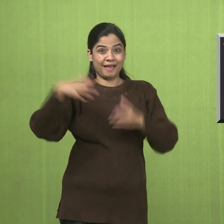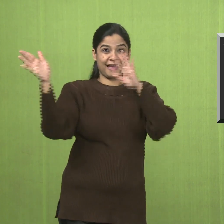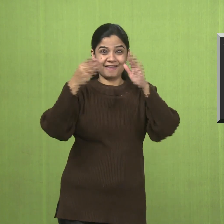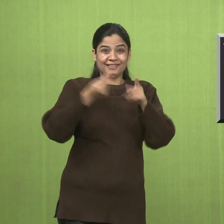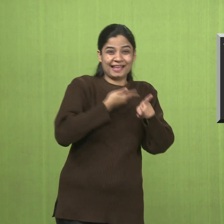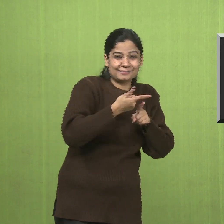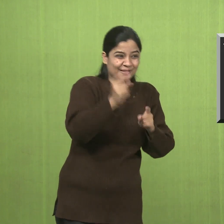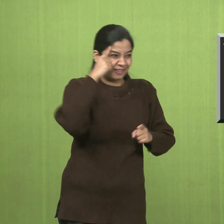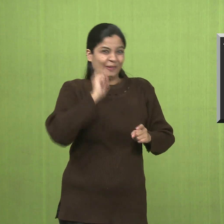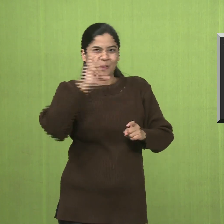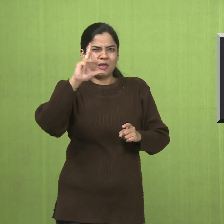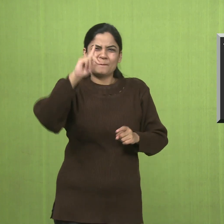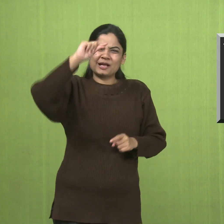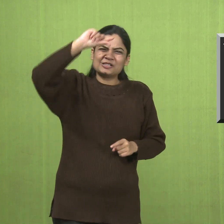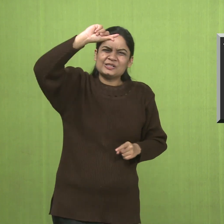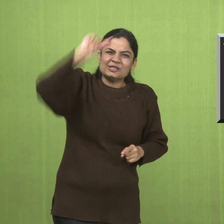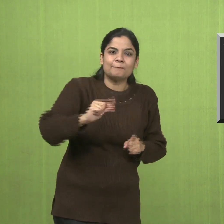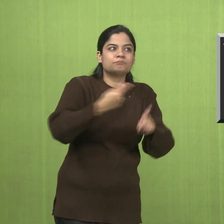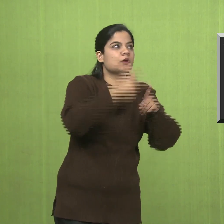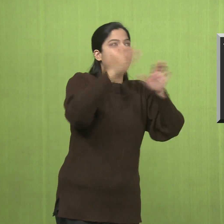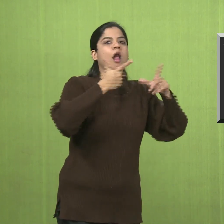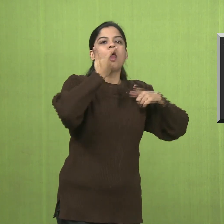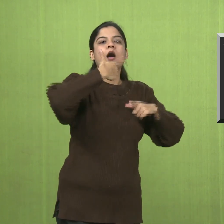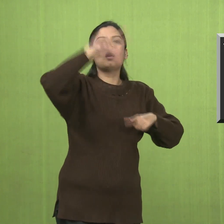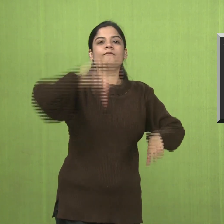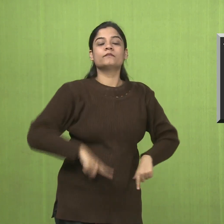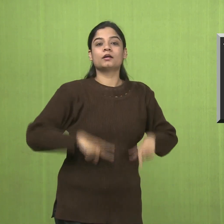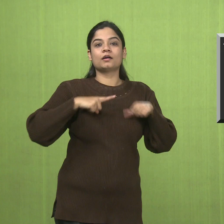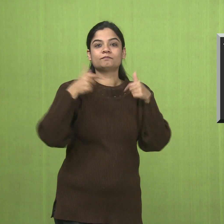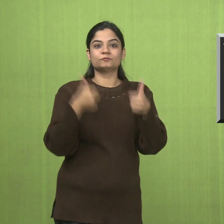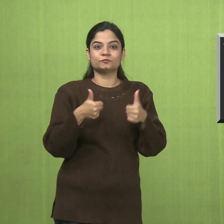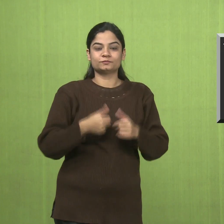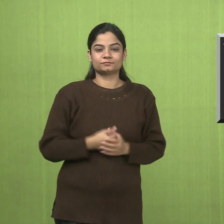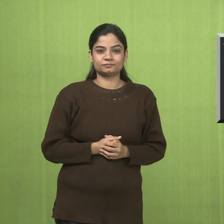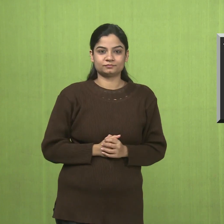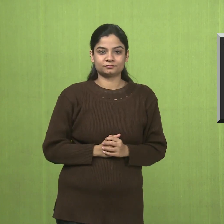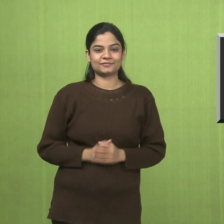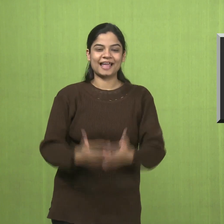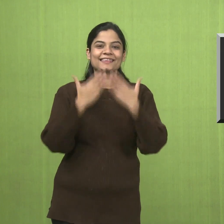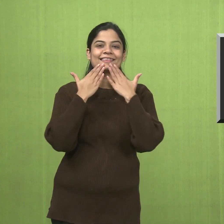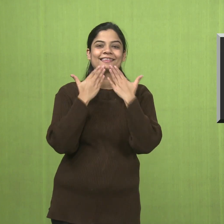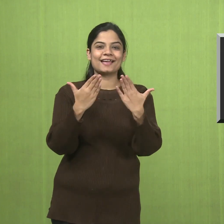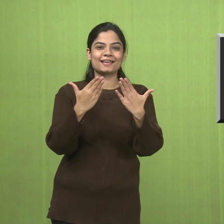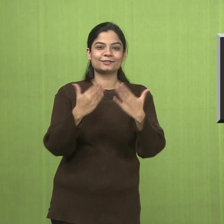And these are totally very cheap to use, to set up and maintain. Thank you.